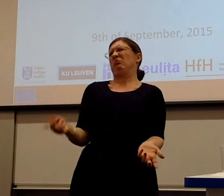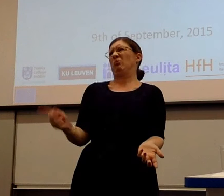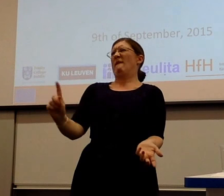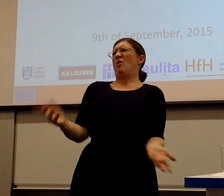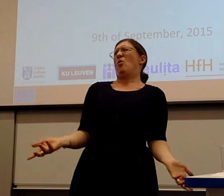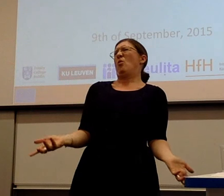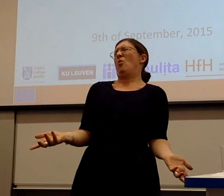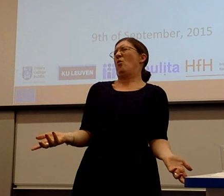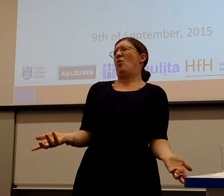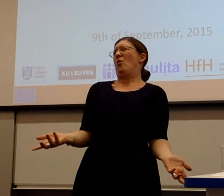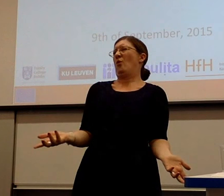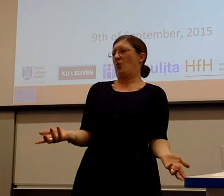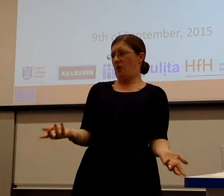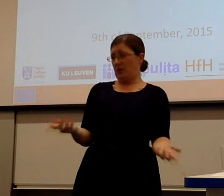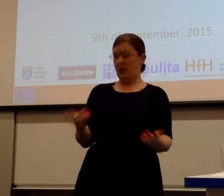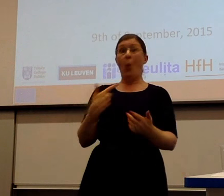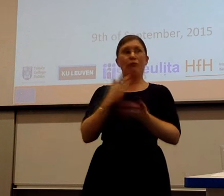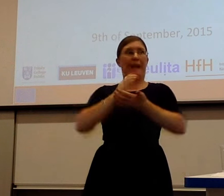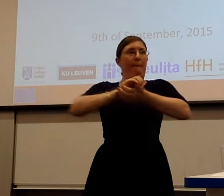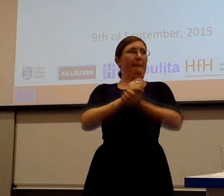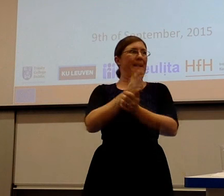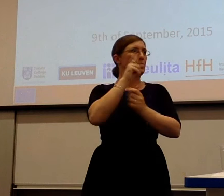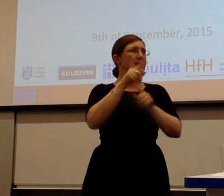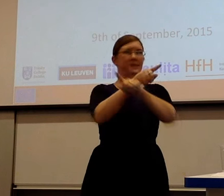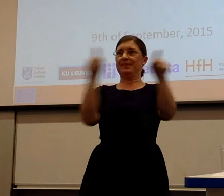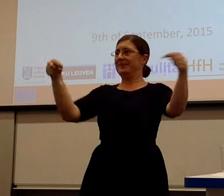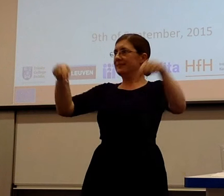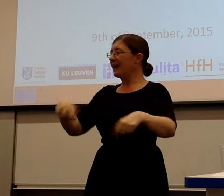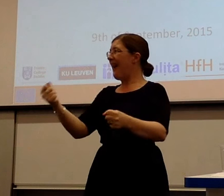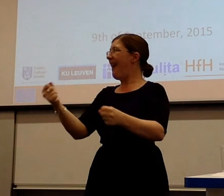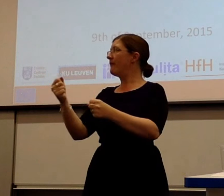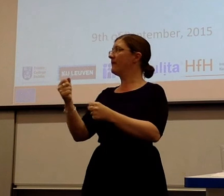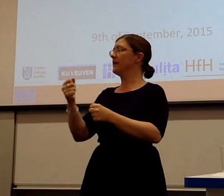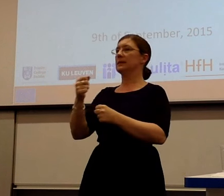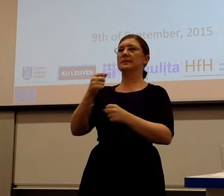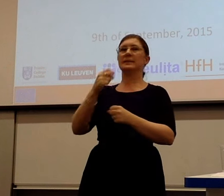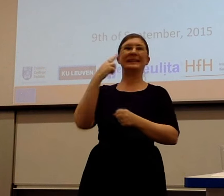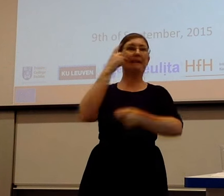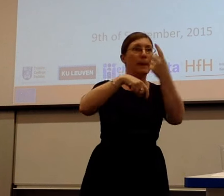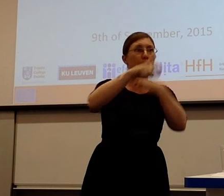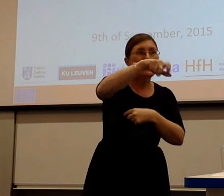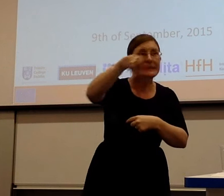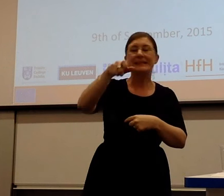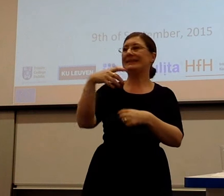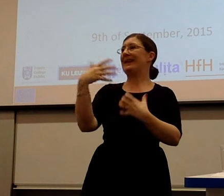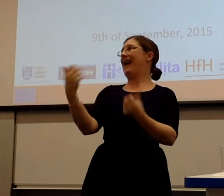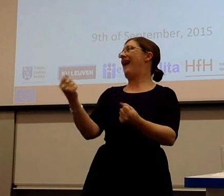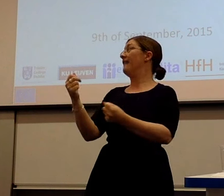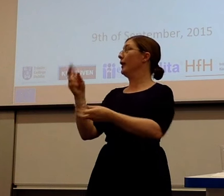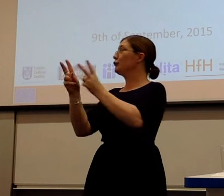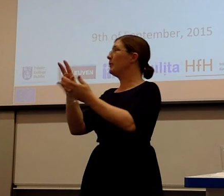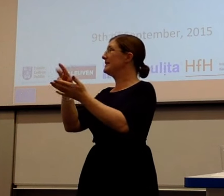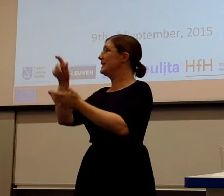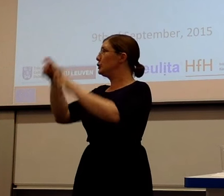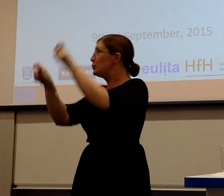say, oh, did you know this? There's nothing. So we'd like to have that feedback if possible. We